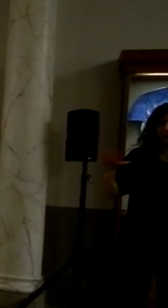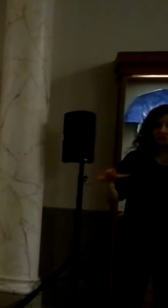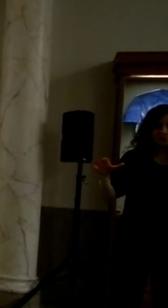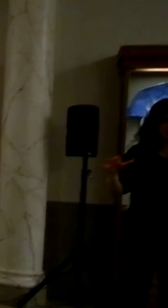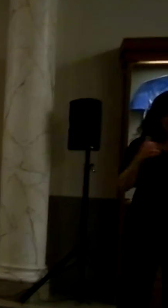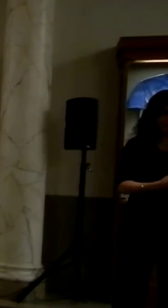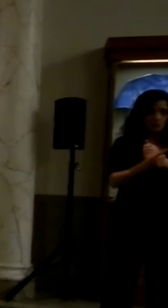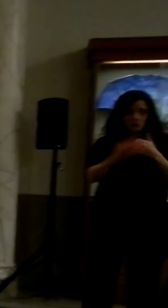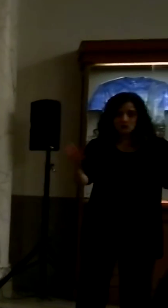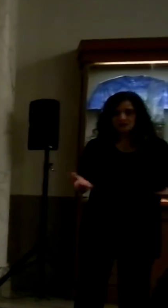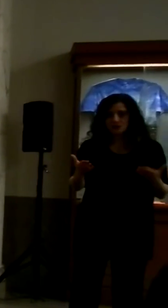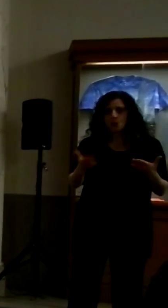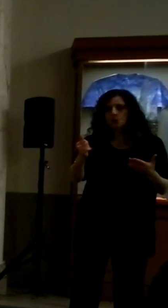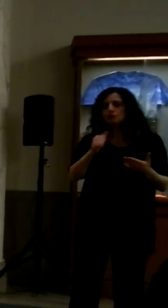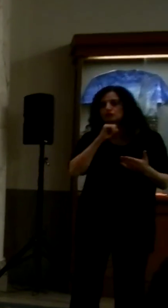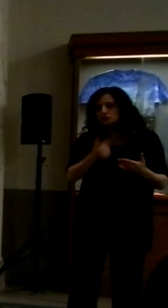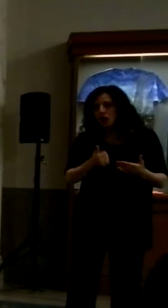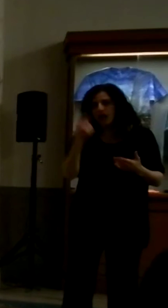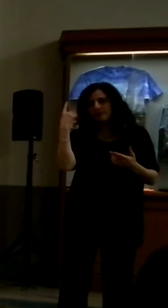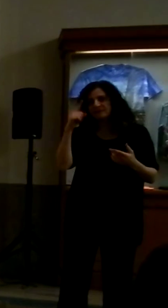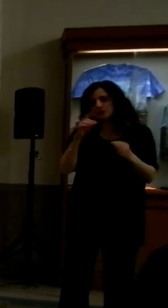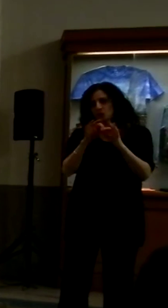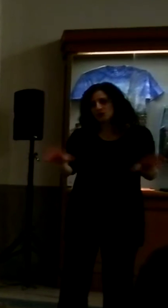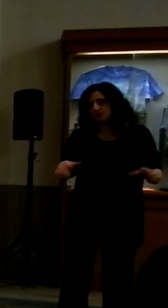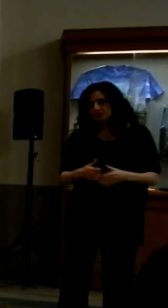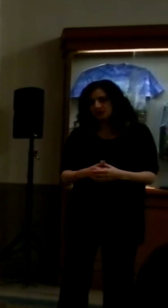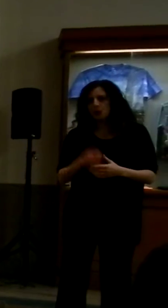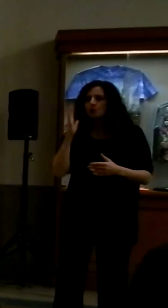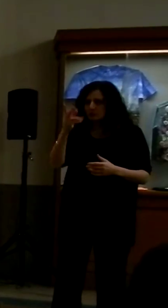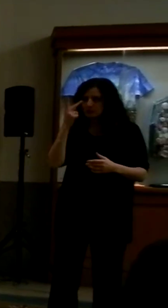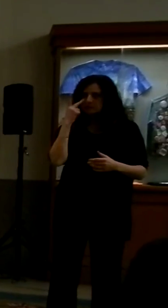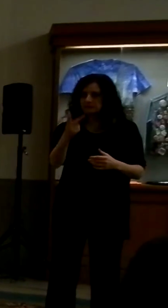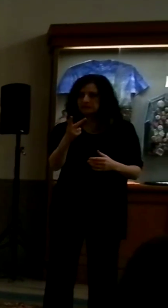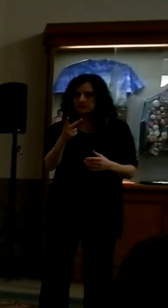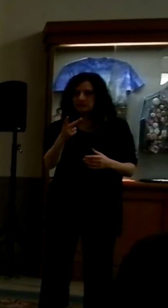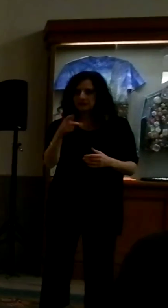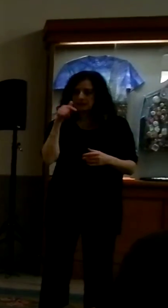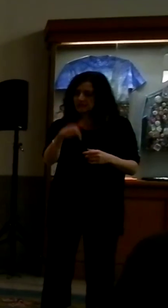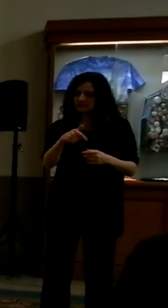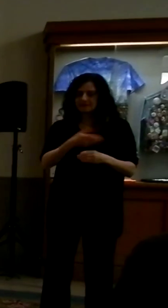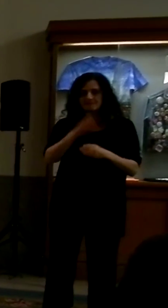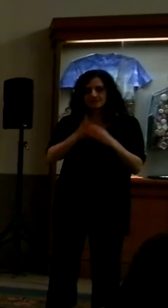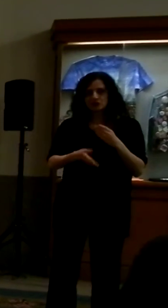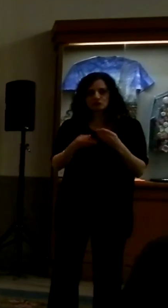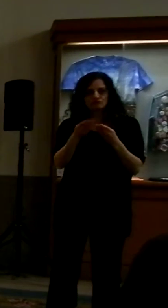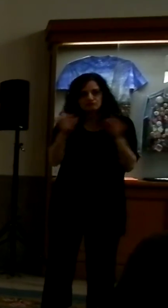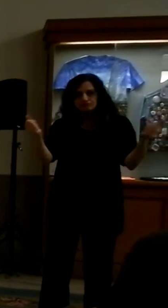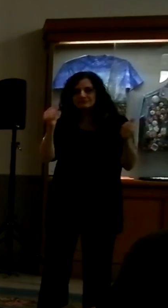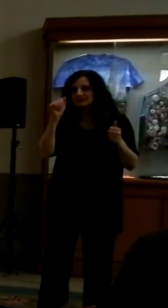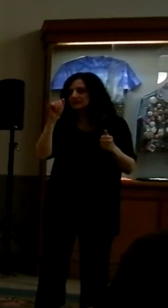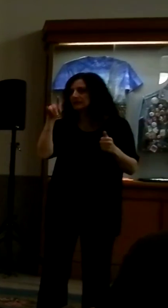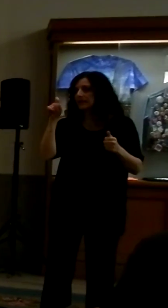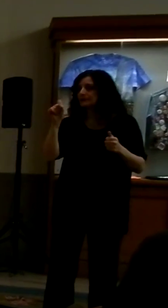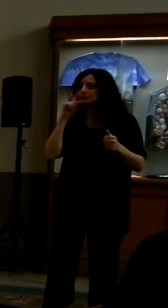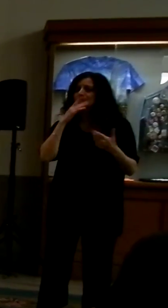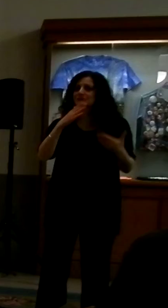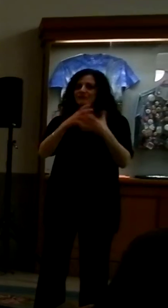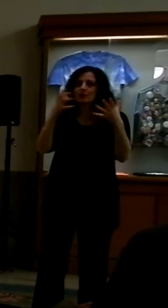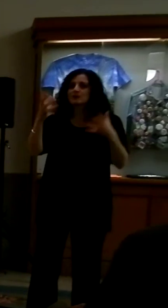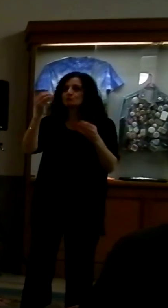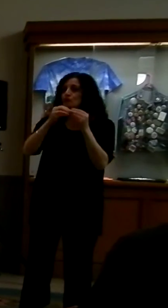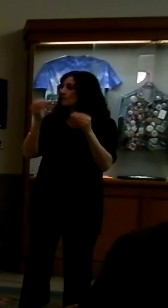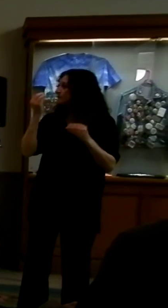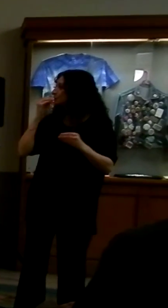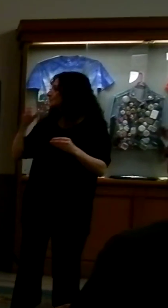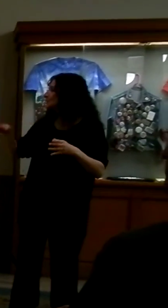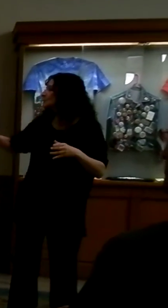here will not at all go in vain, because we're going to see this thing to the end. I thank you very much. There's more food,